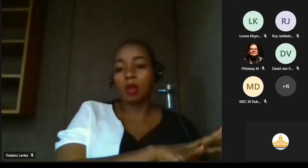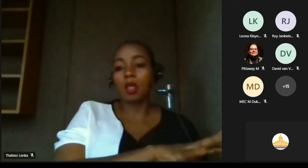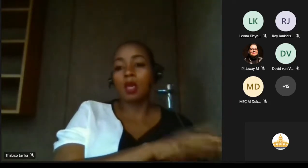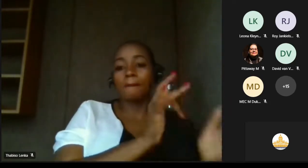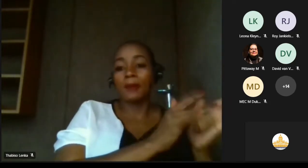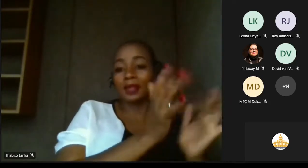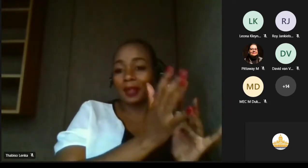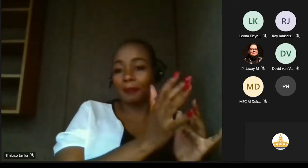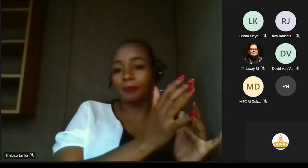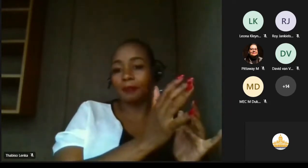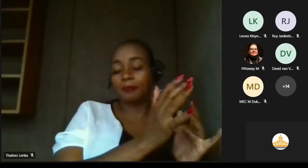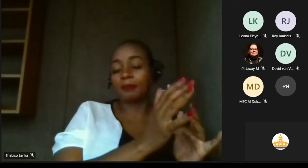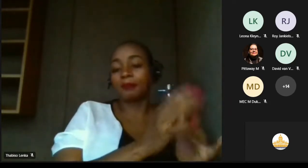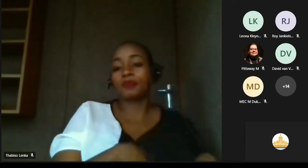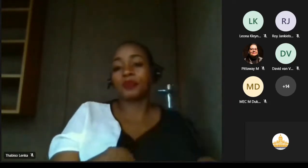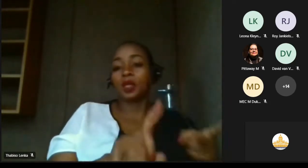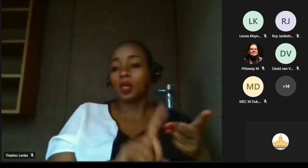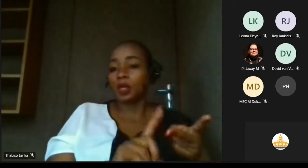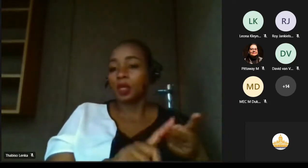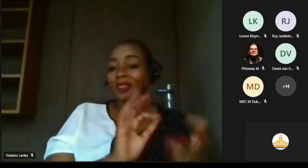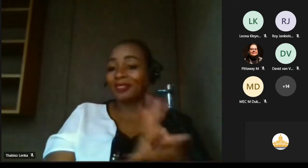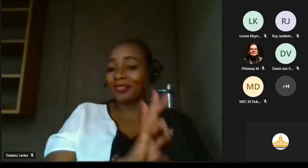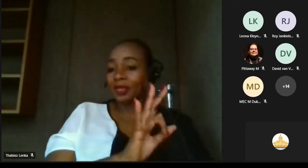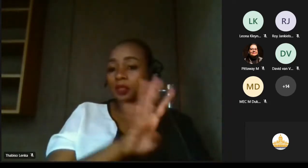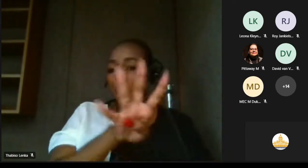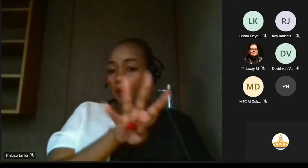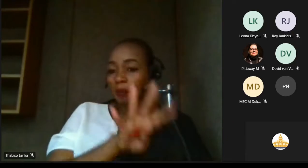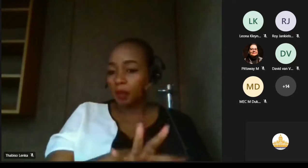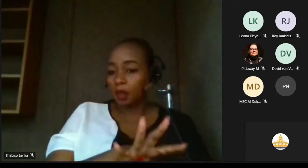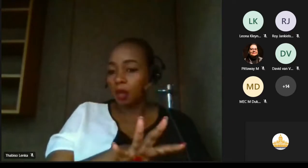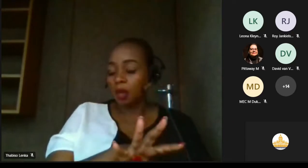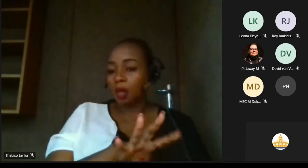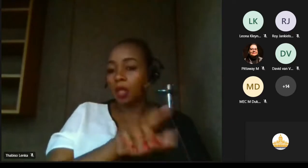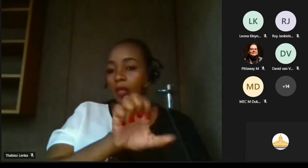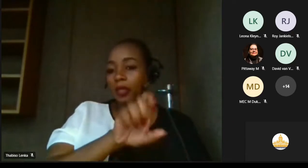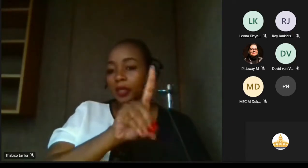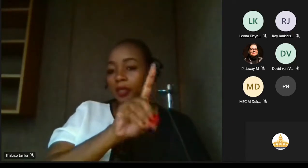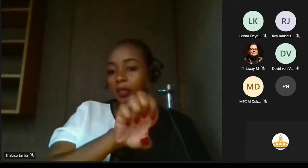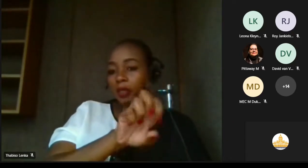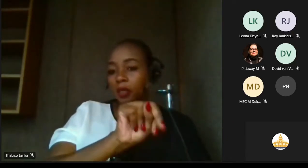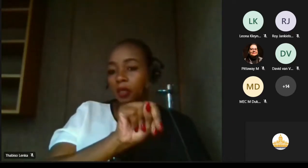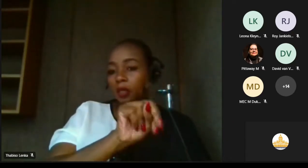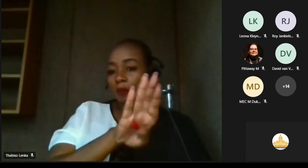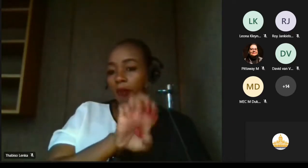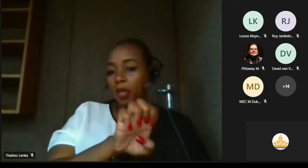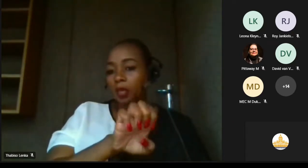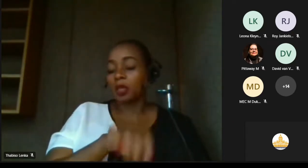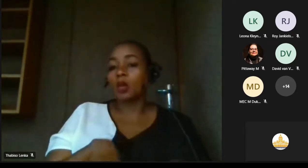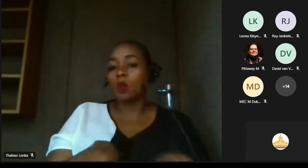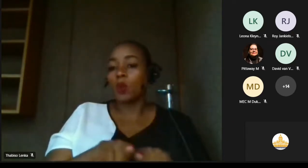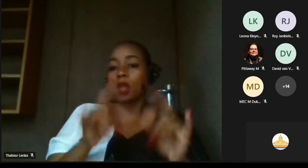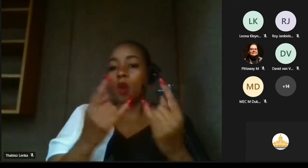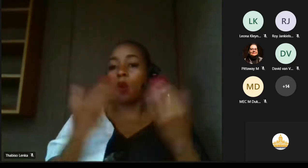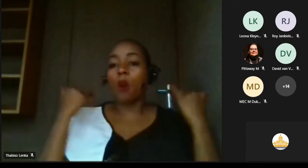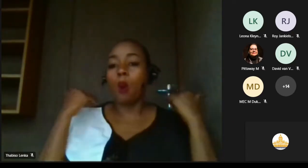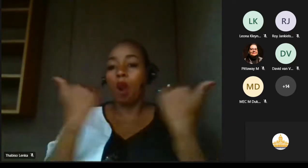Indoor Centre. 13 April, Edinburgh, Paladi Petlu Hall.